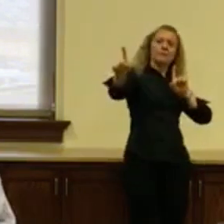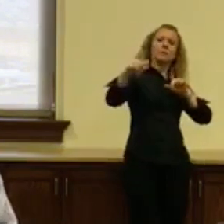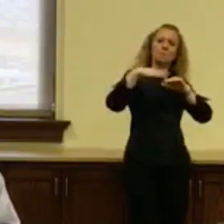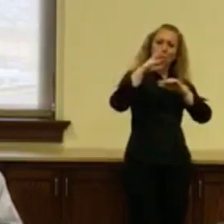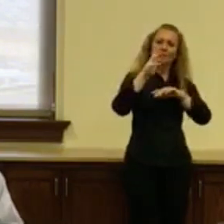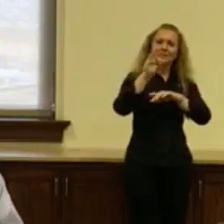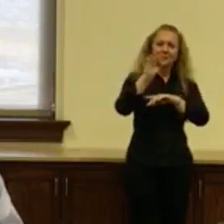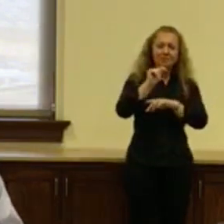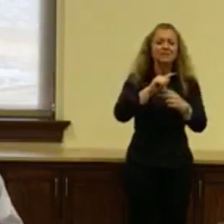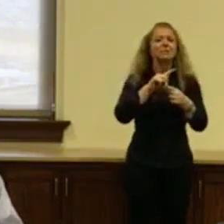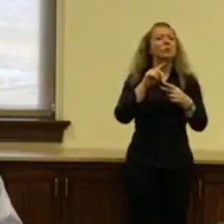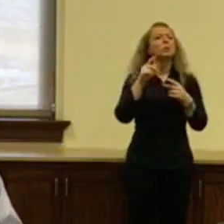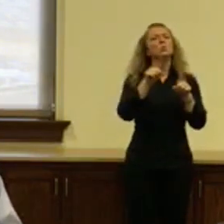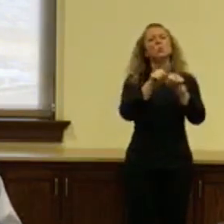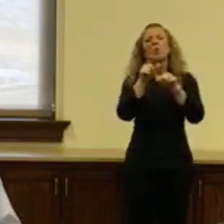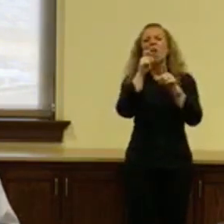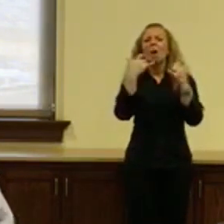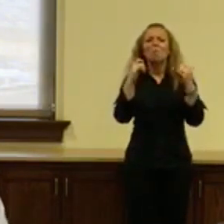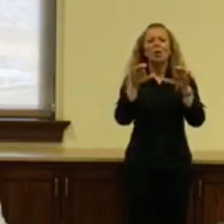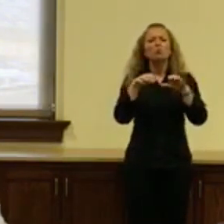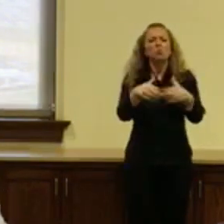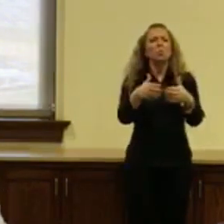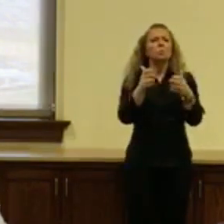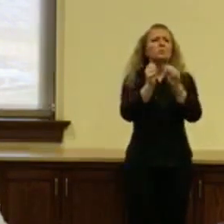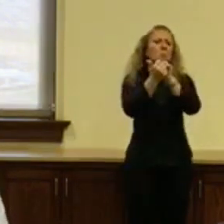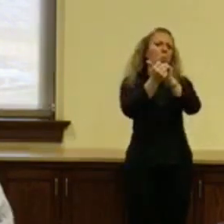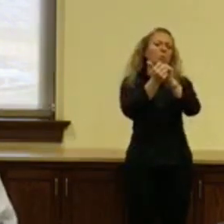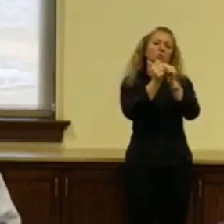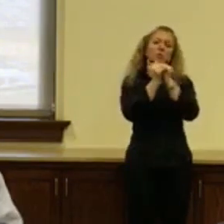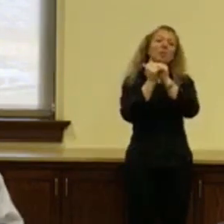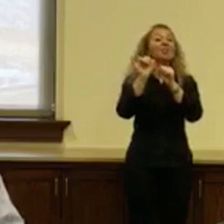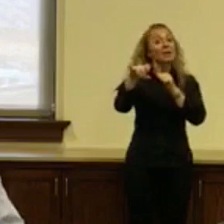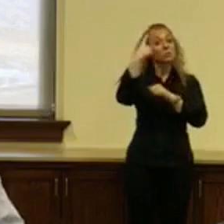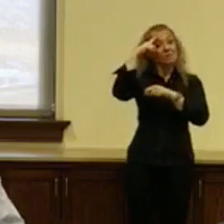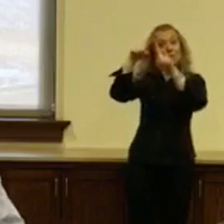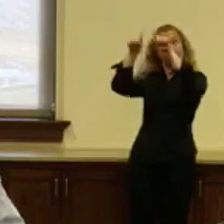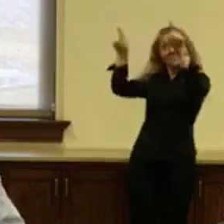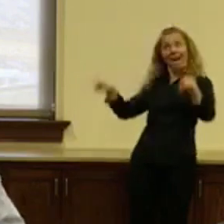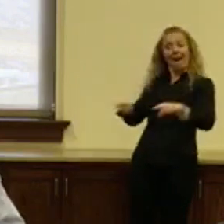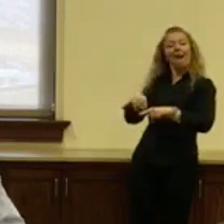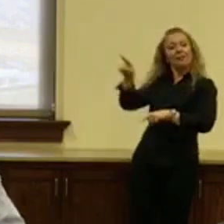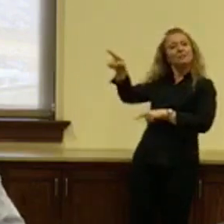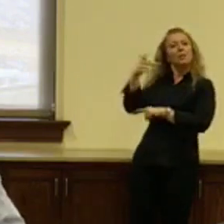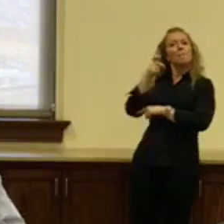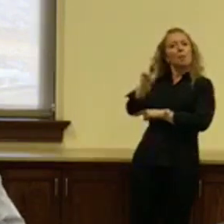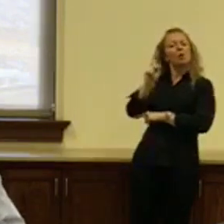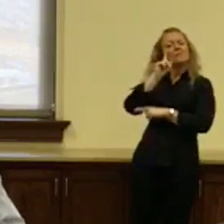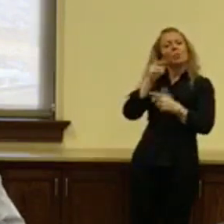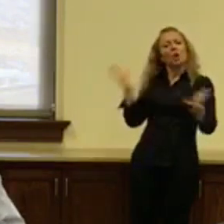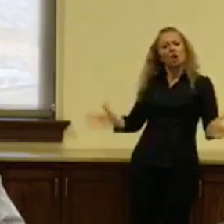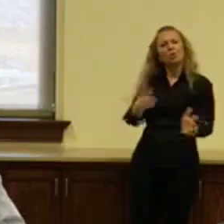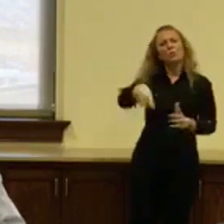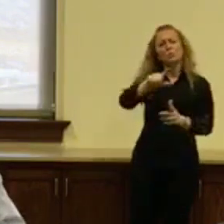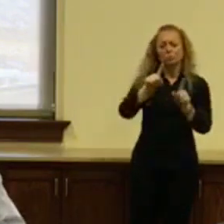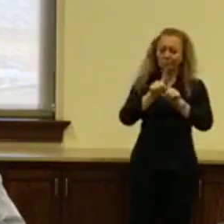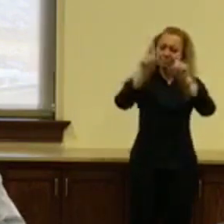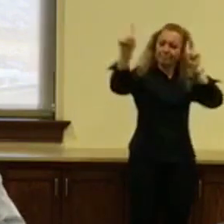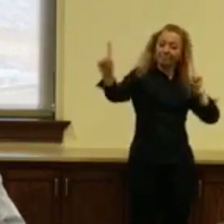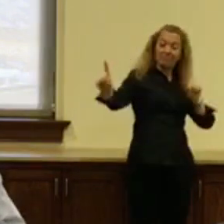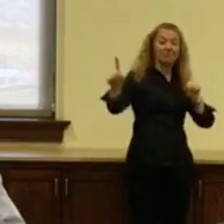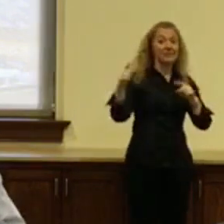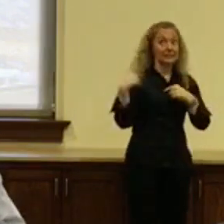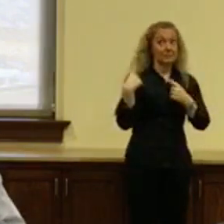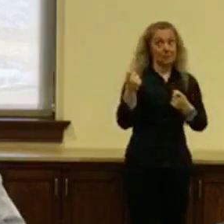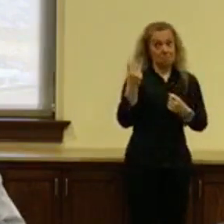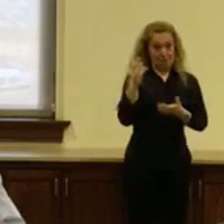why in our parks we have signs up advising people how they can do things. Again, we have been at this a number of weeks.